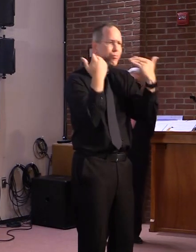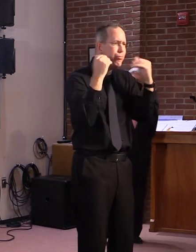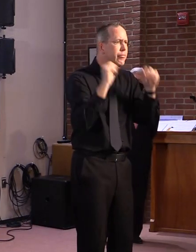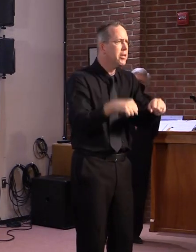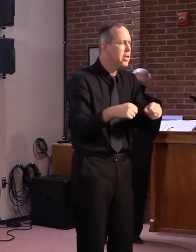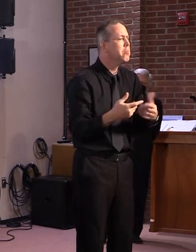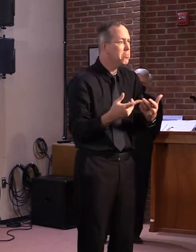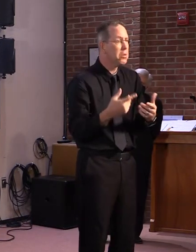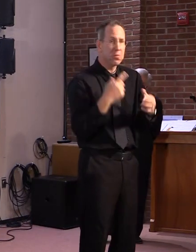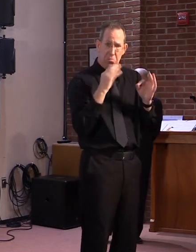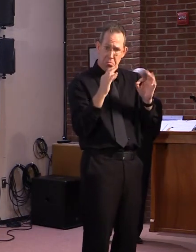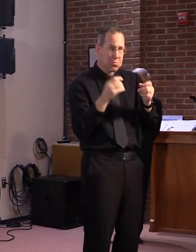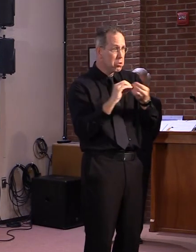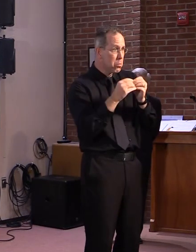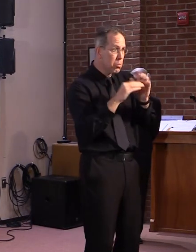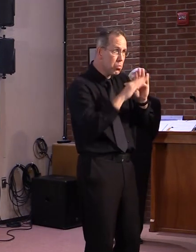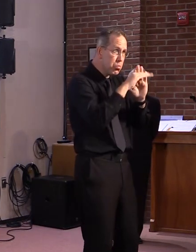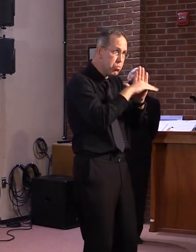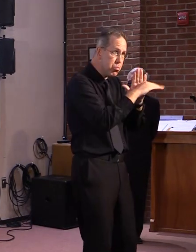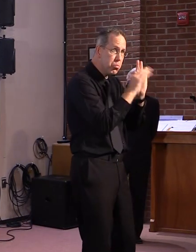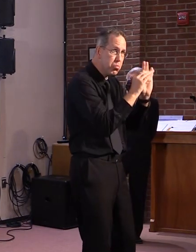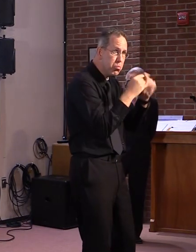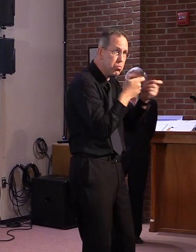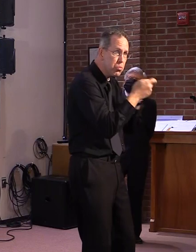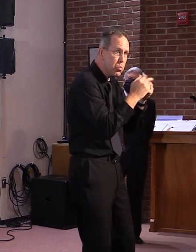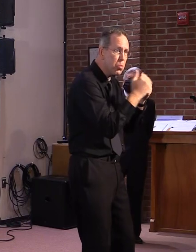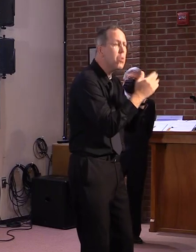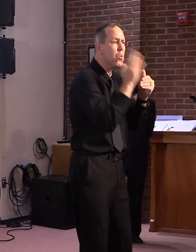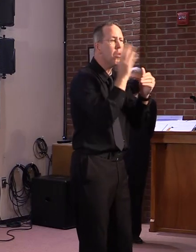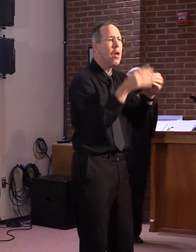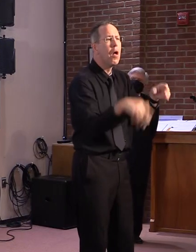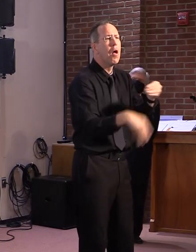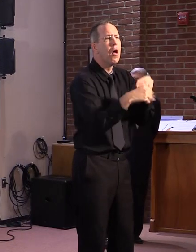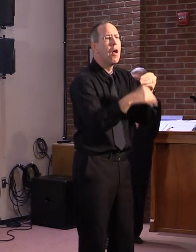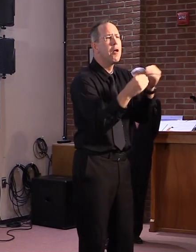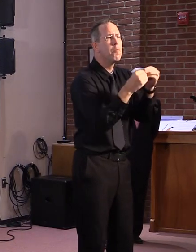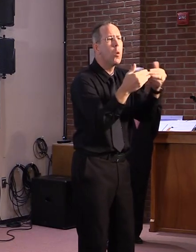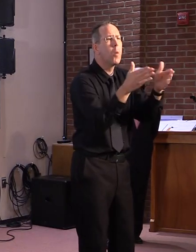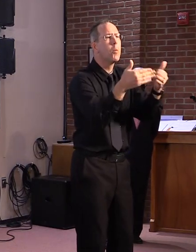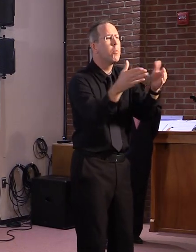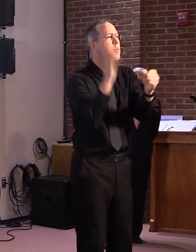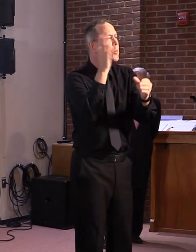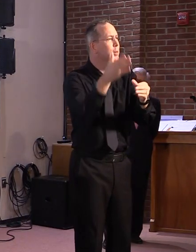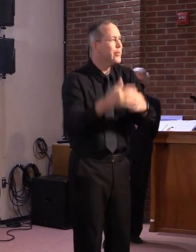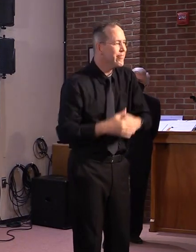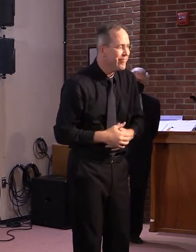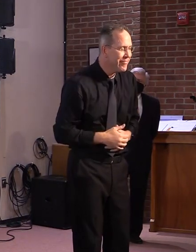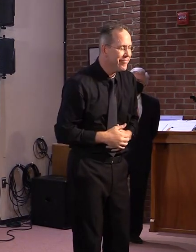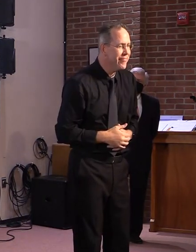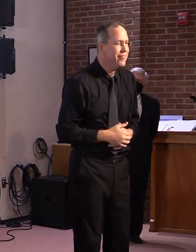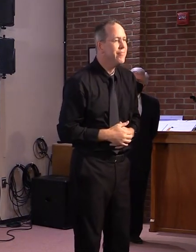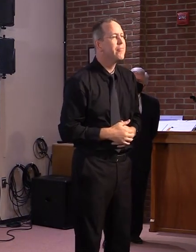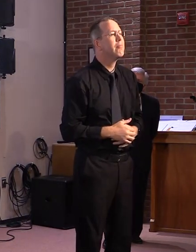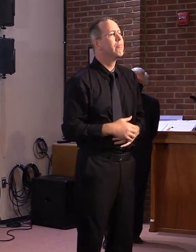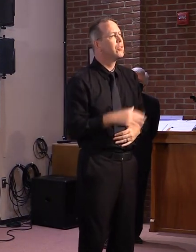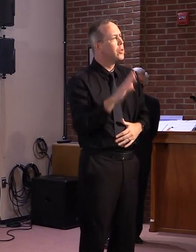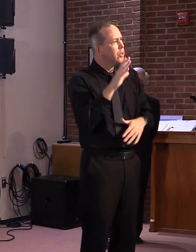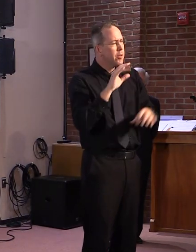things further. As a reminder, none of these steps are taken without the approval of the health